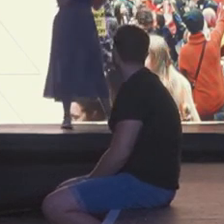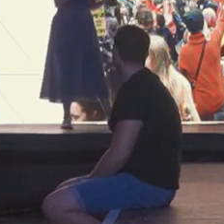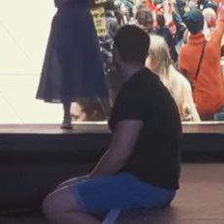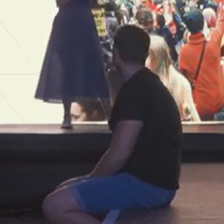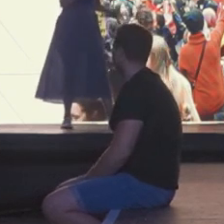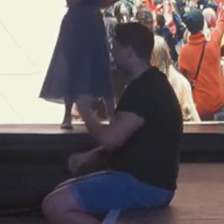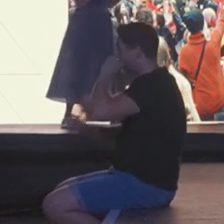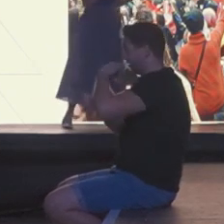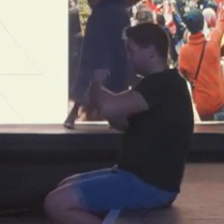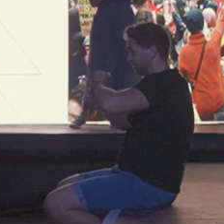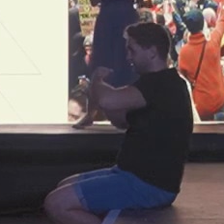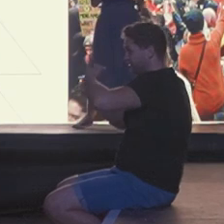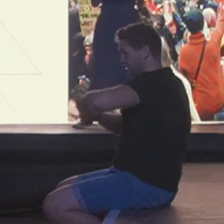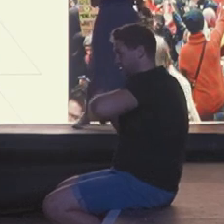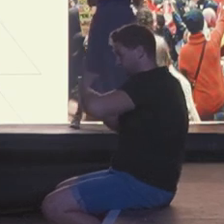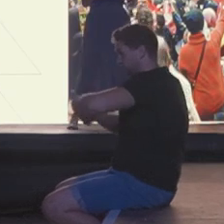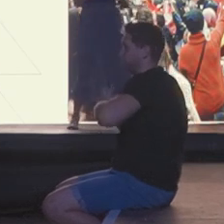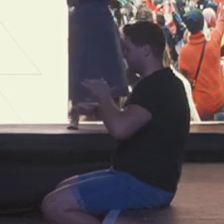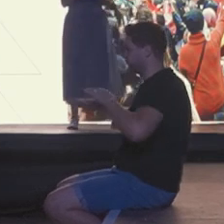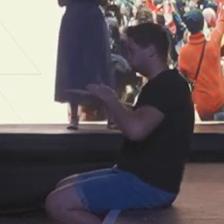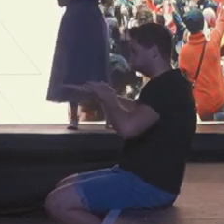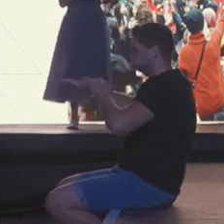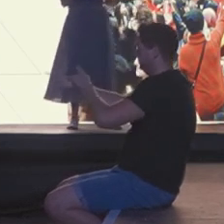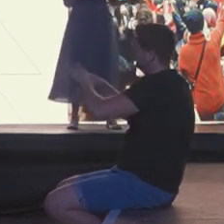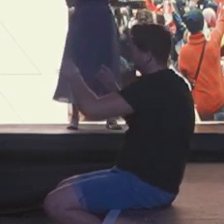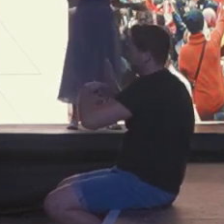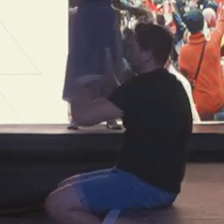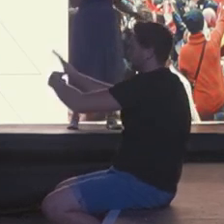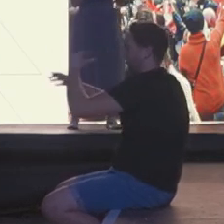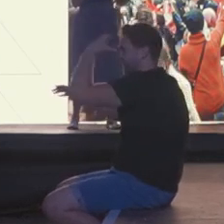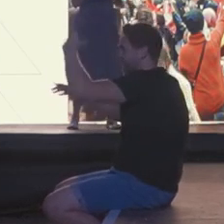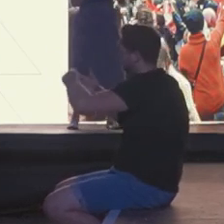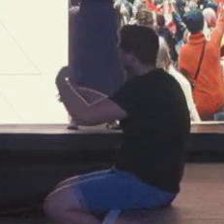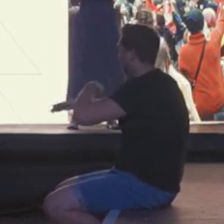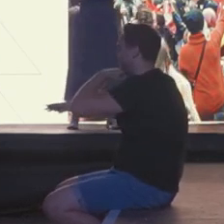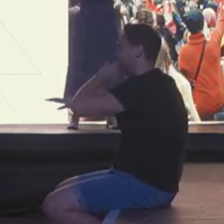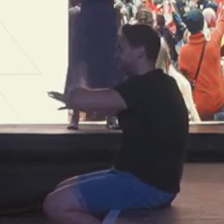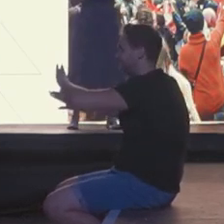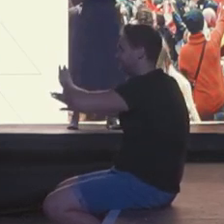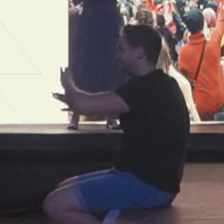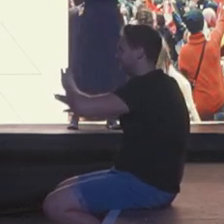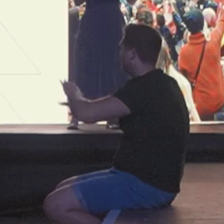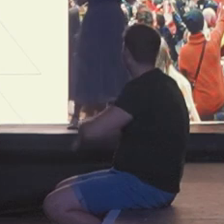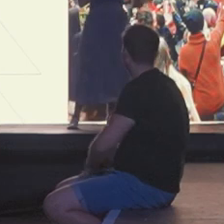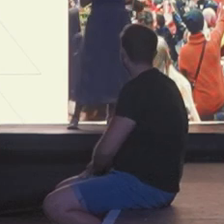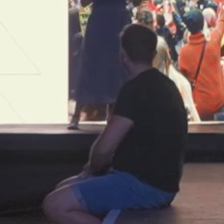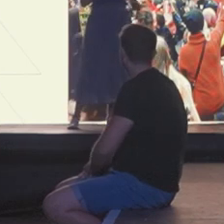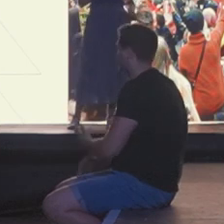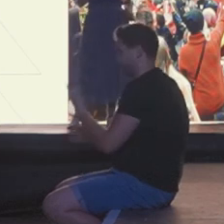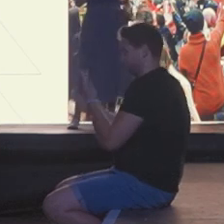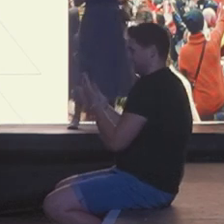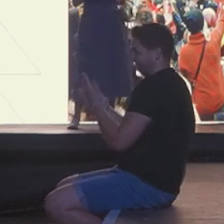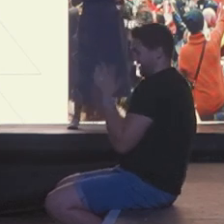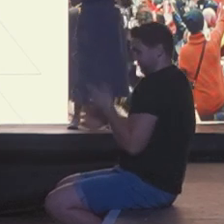We're going to protest and take direct action to tell the government enough is enough. We need active, drastic action